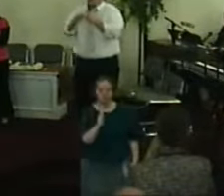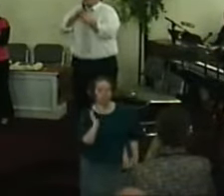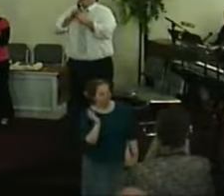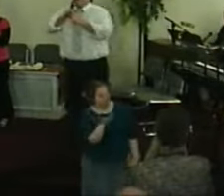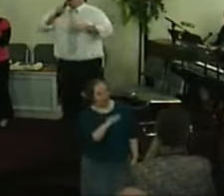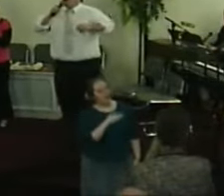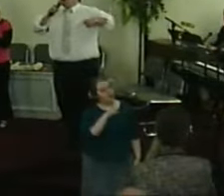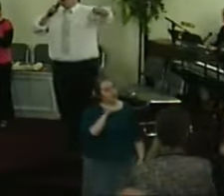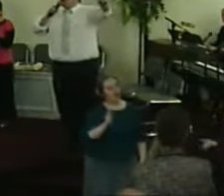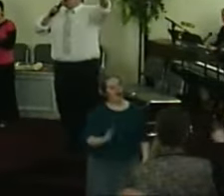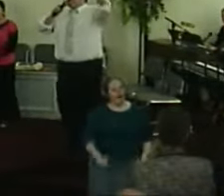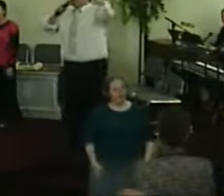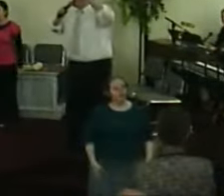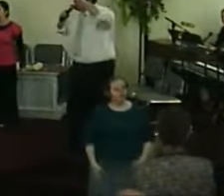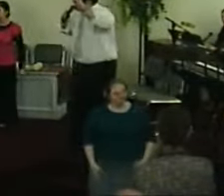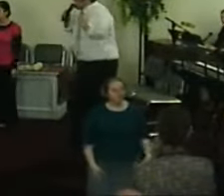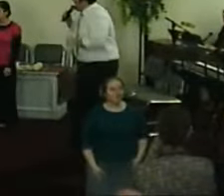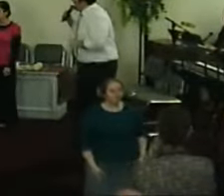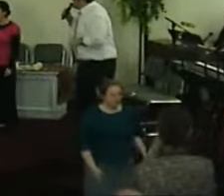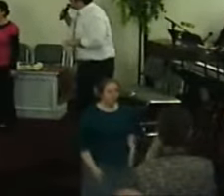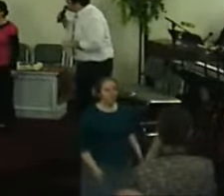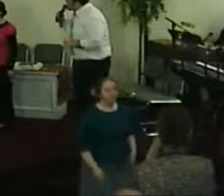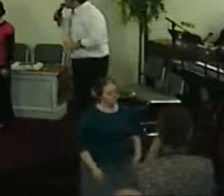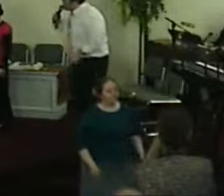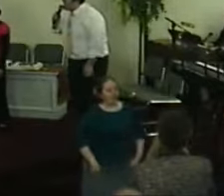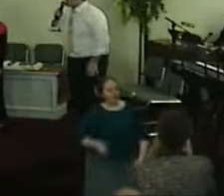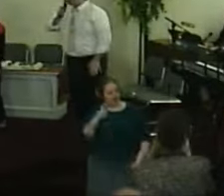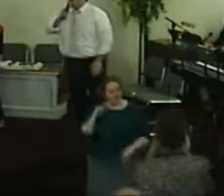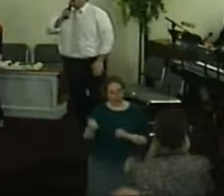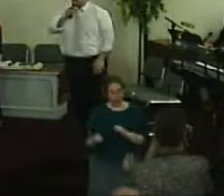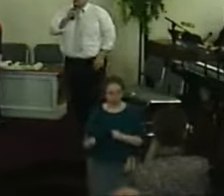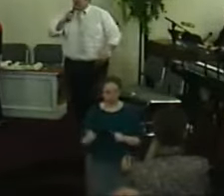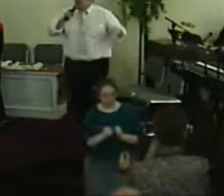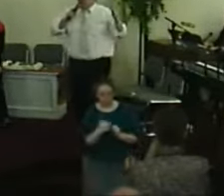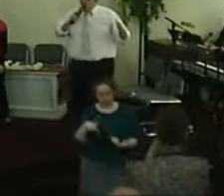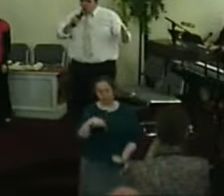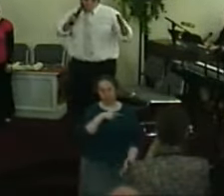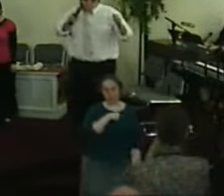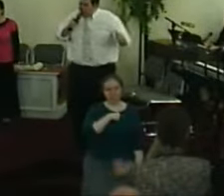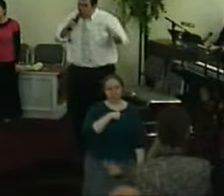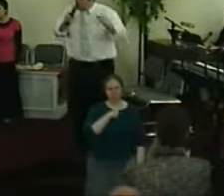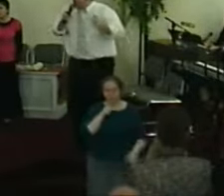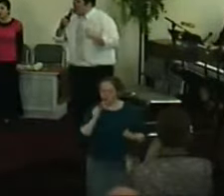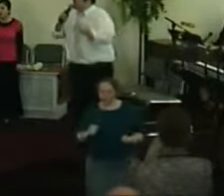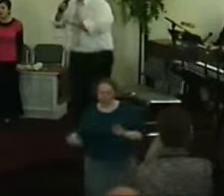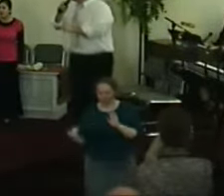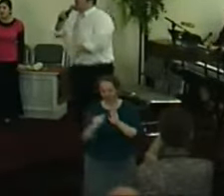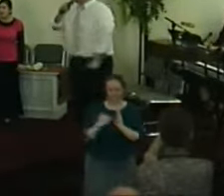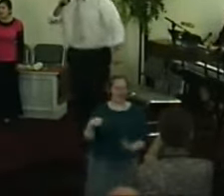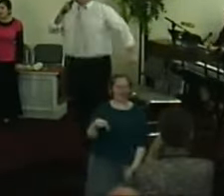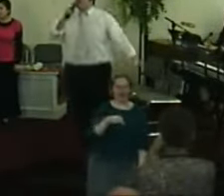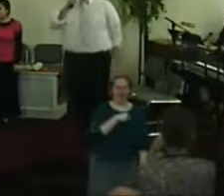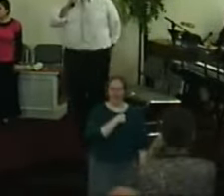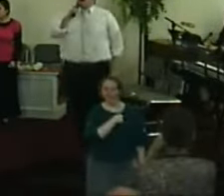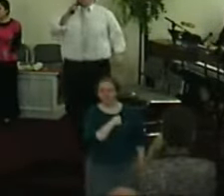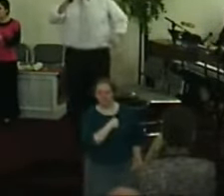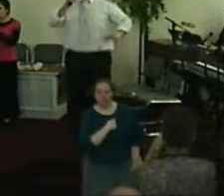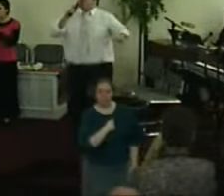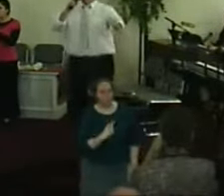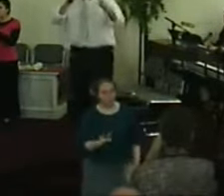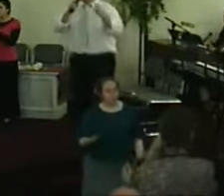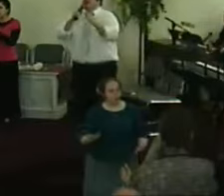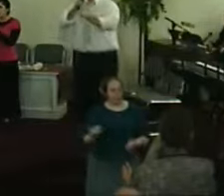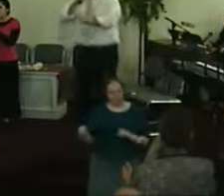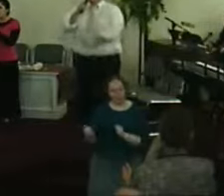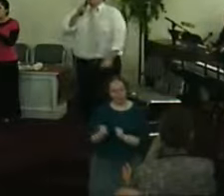our God, come on, we know. And if our God is for us, then who could ever stop us? And if our God is